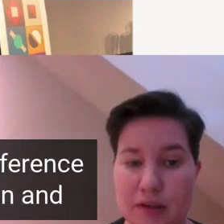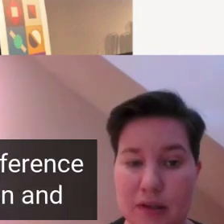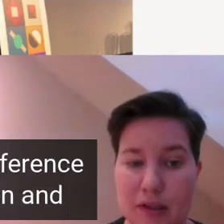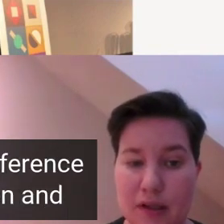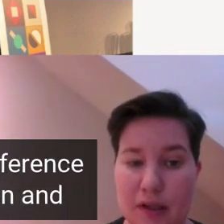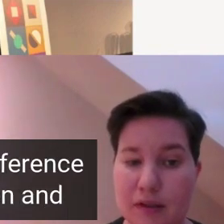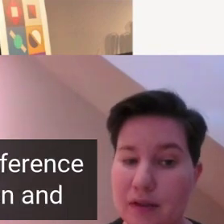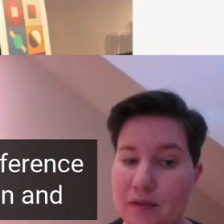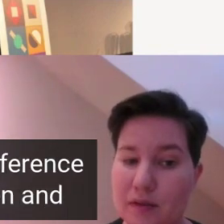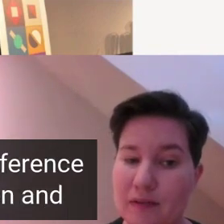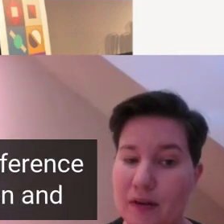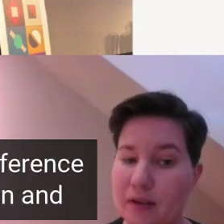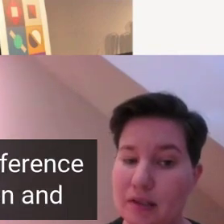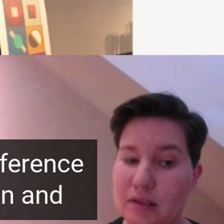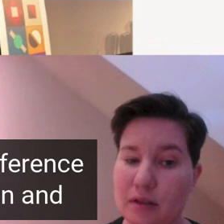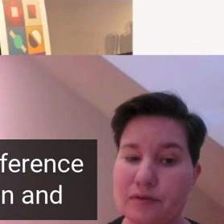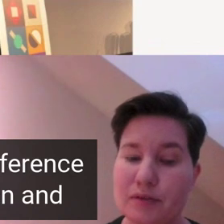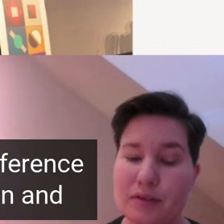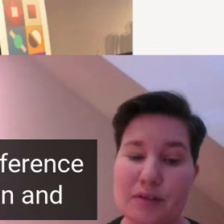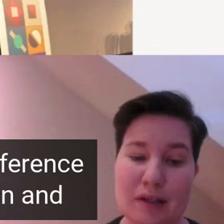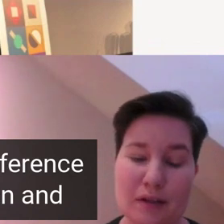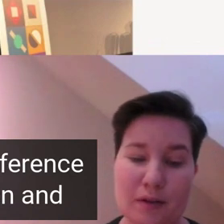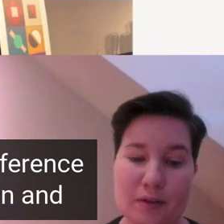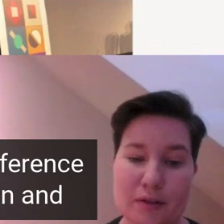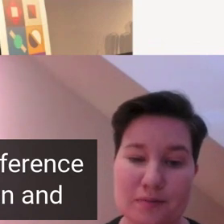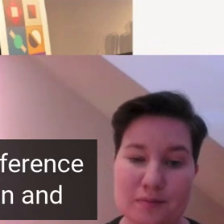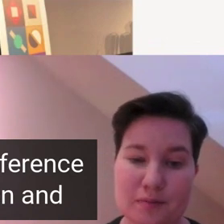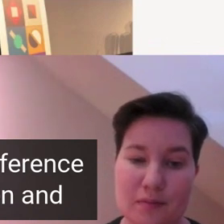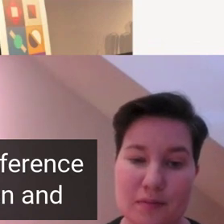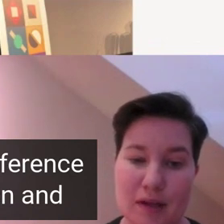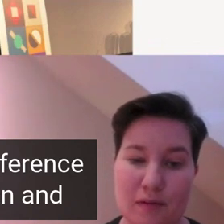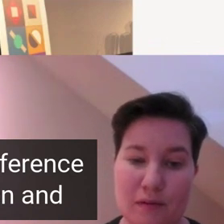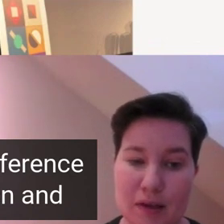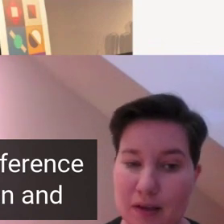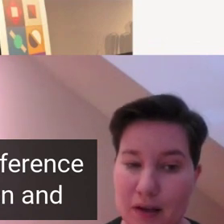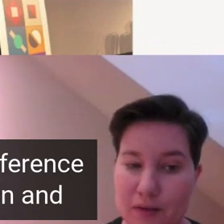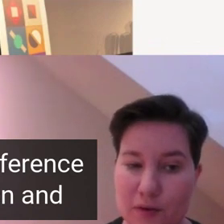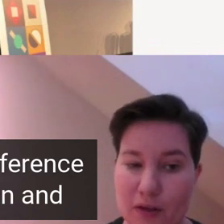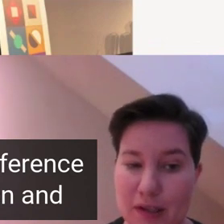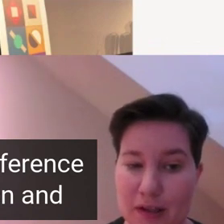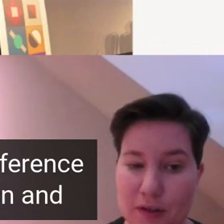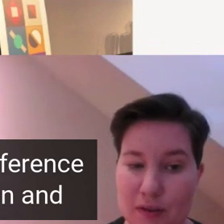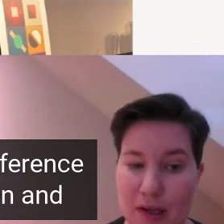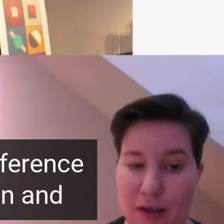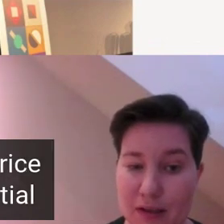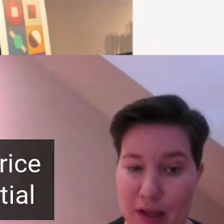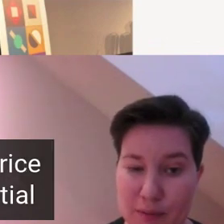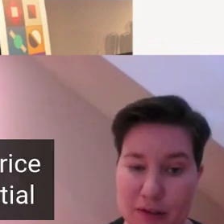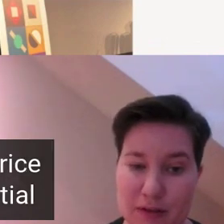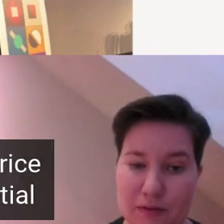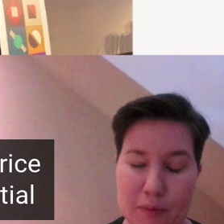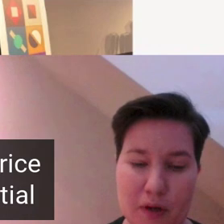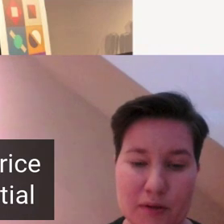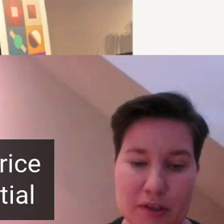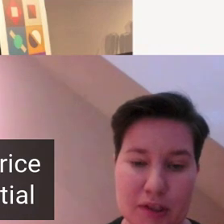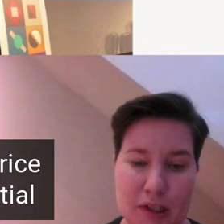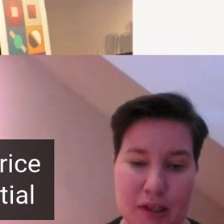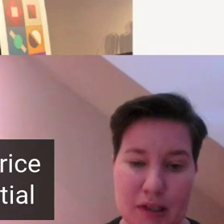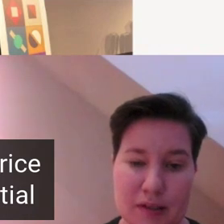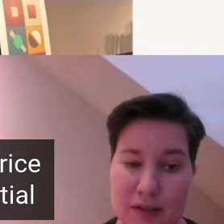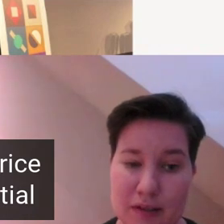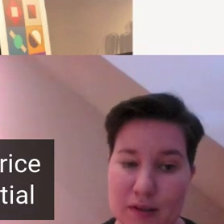Union, and delivered the Advanced HE Conference keynote. Recognized for our data-driven and collaborative